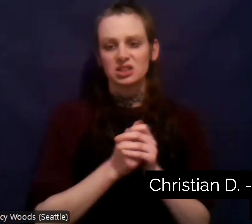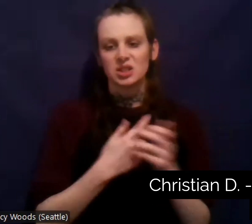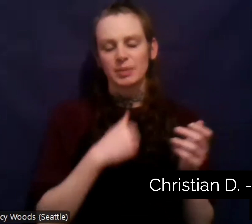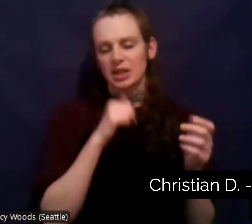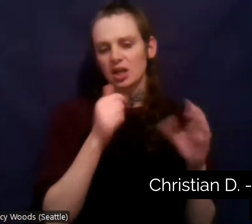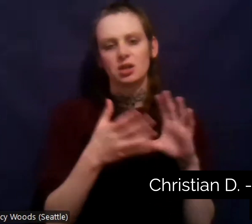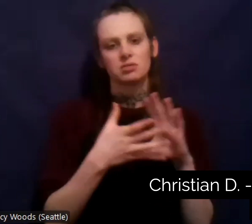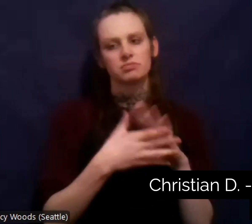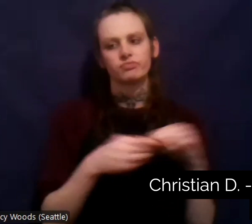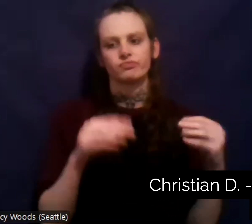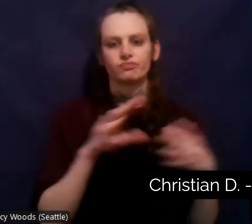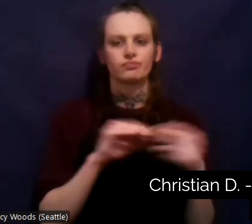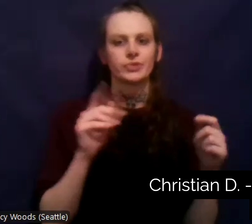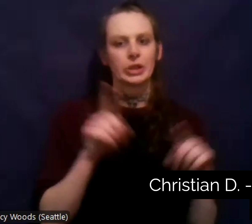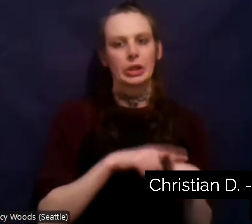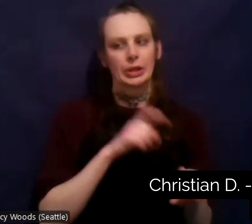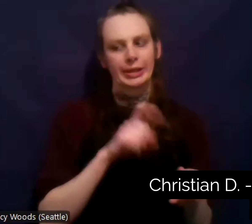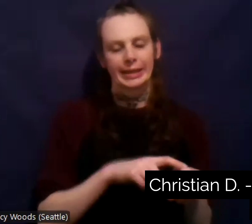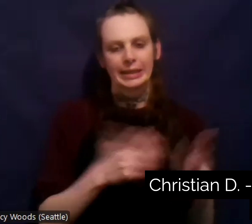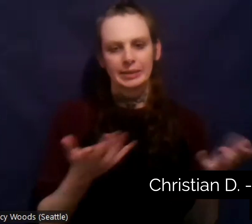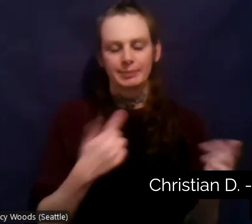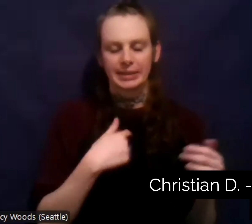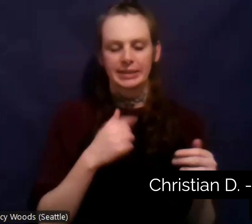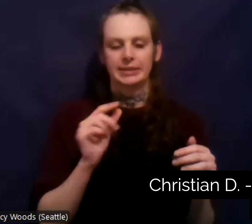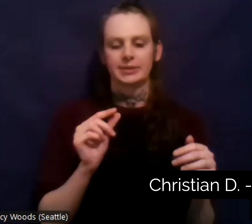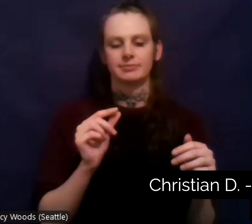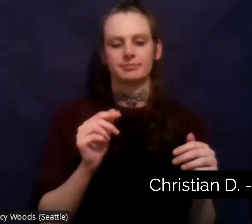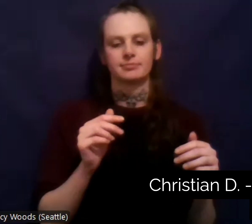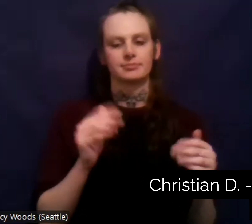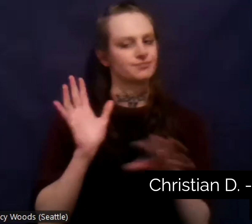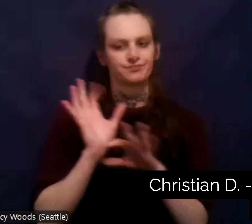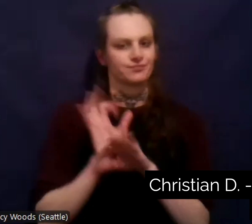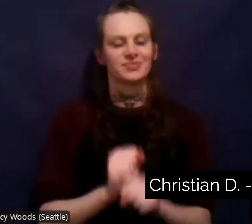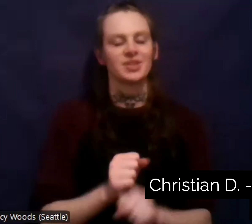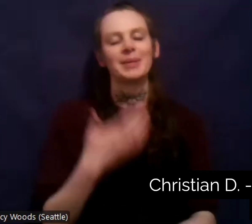shared in a while, so I'm like a little rusty. But